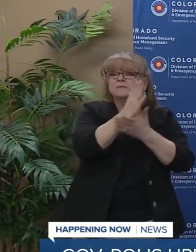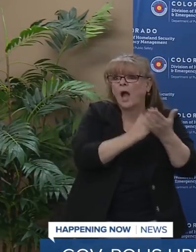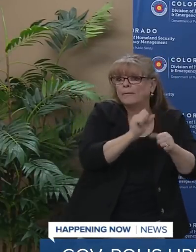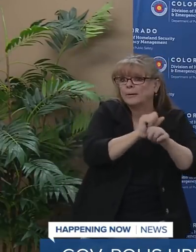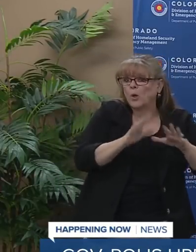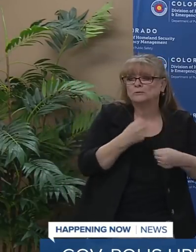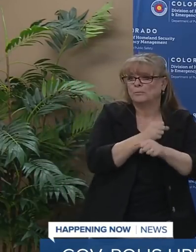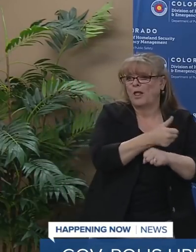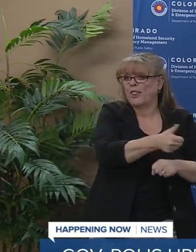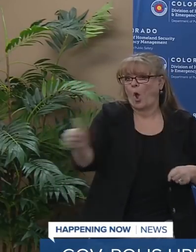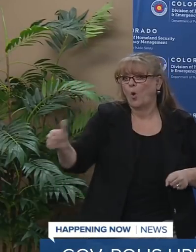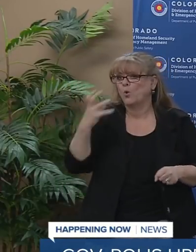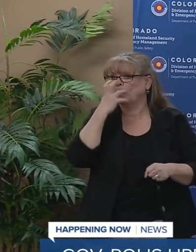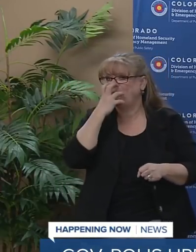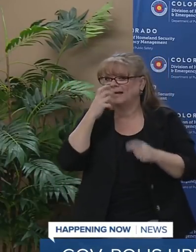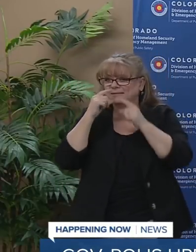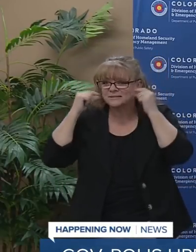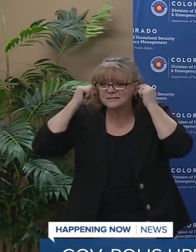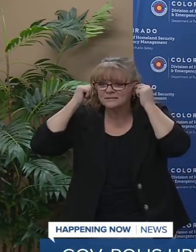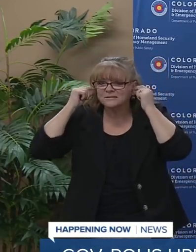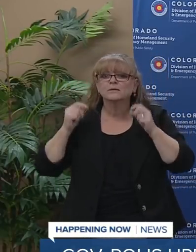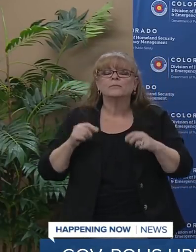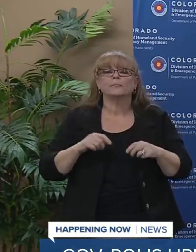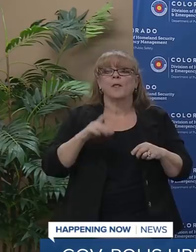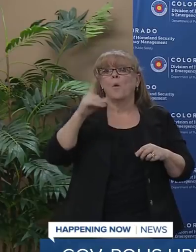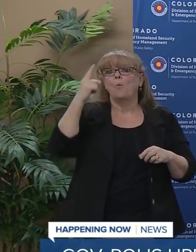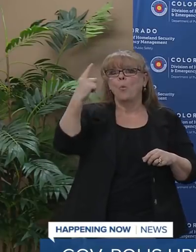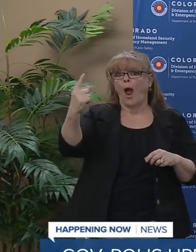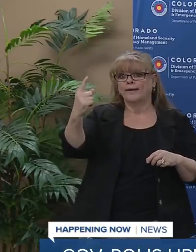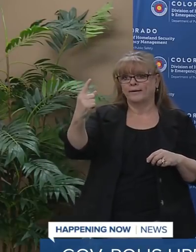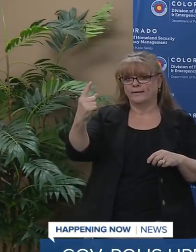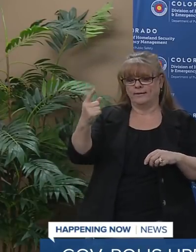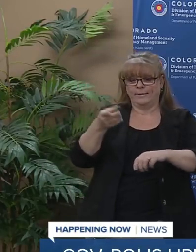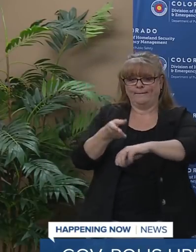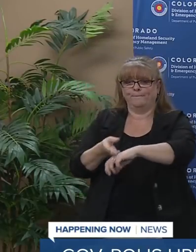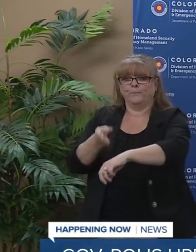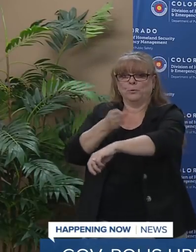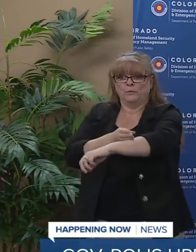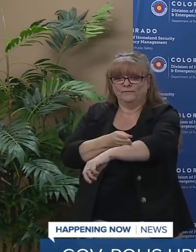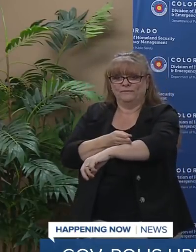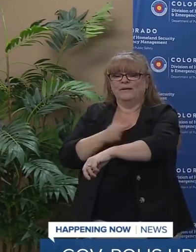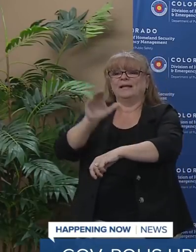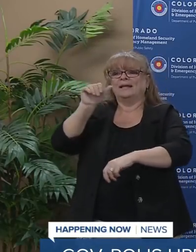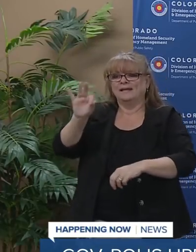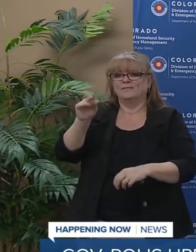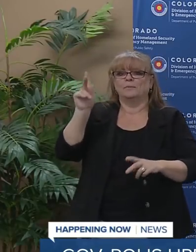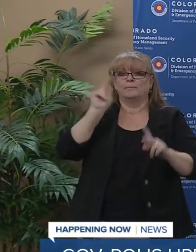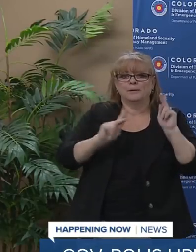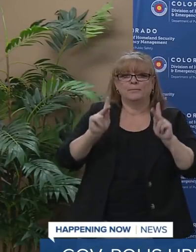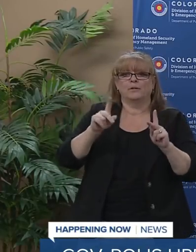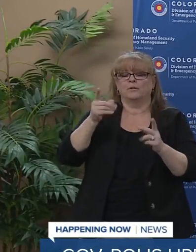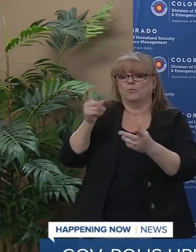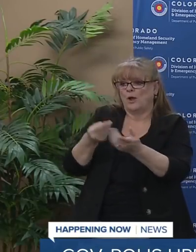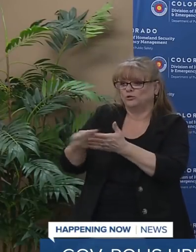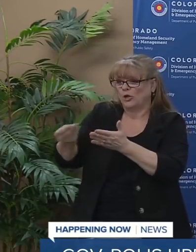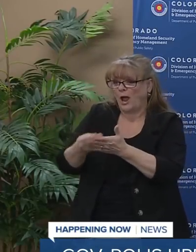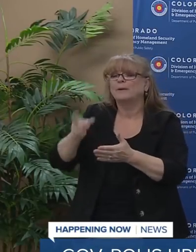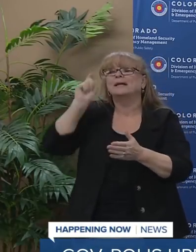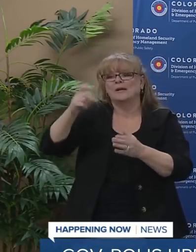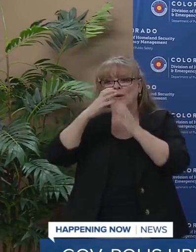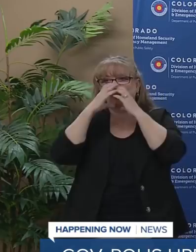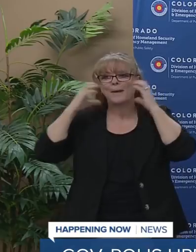now wearing masks. That's a major step that will increase the safety of the people that work in our grocery stores, is that